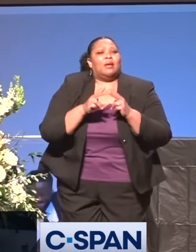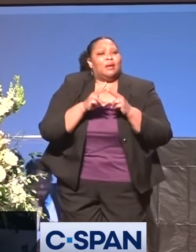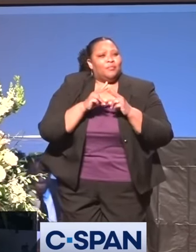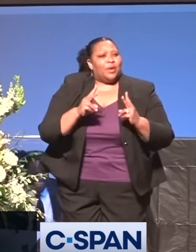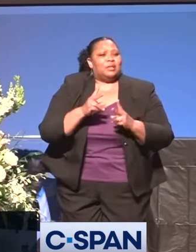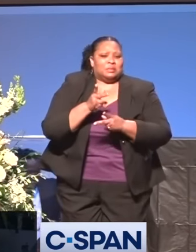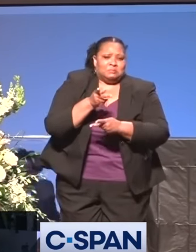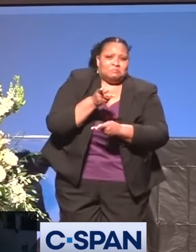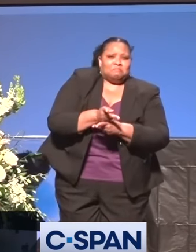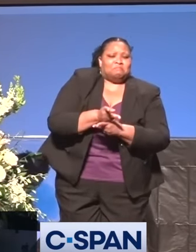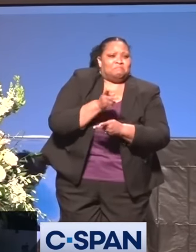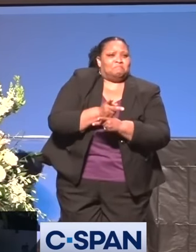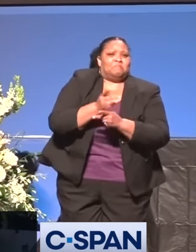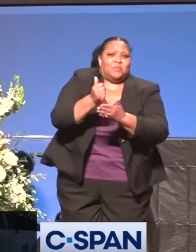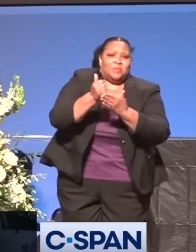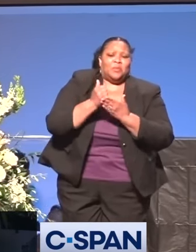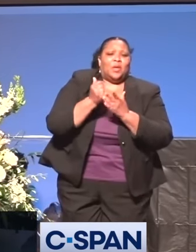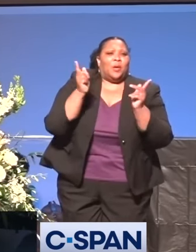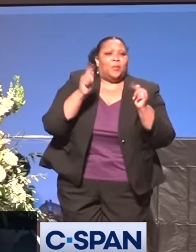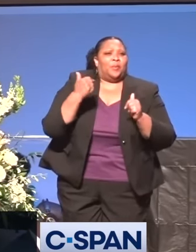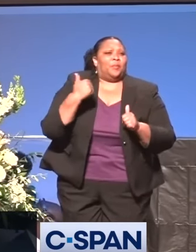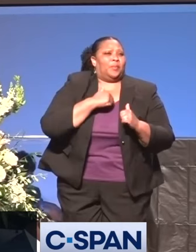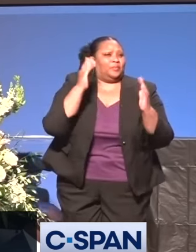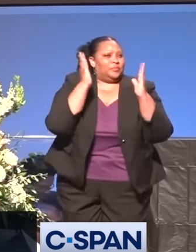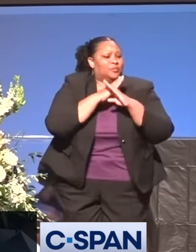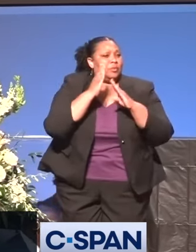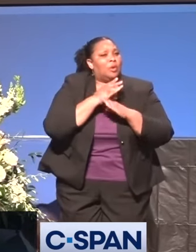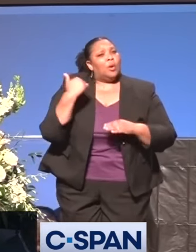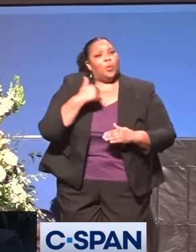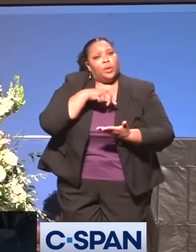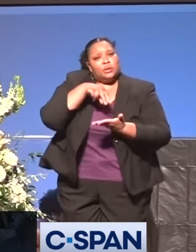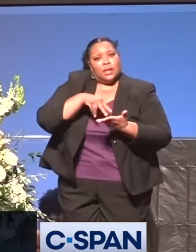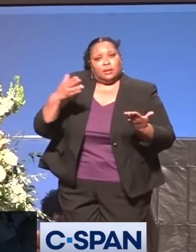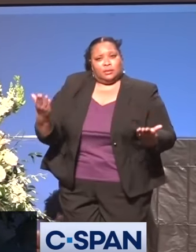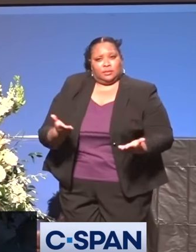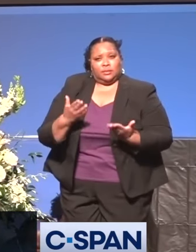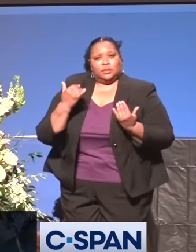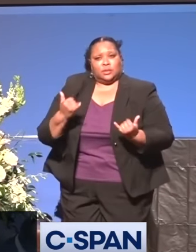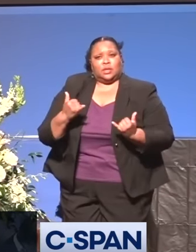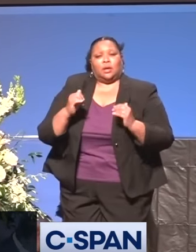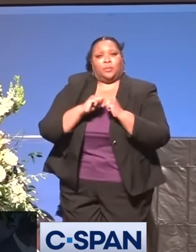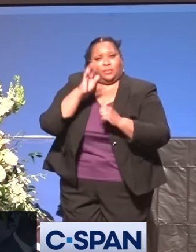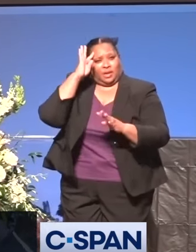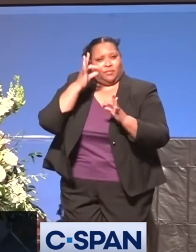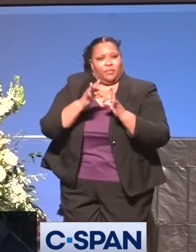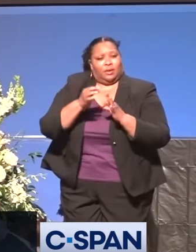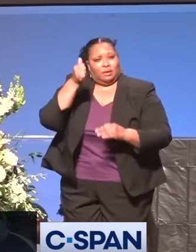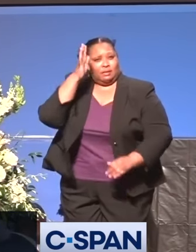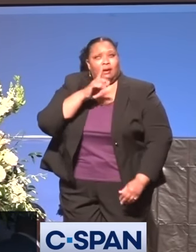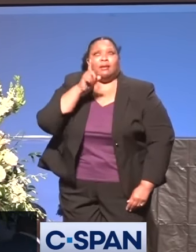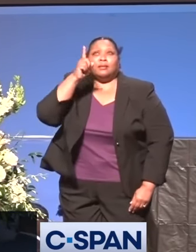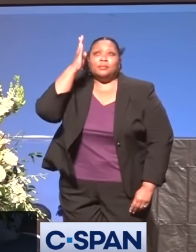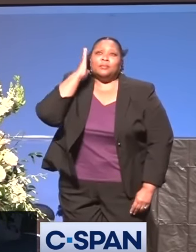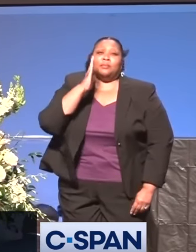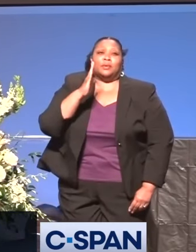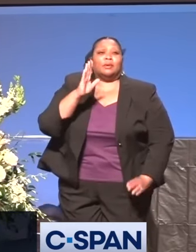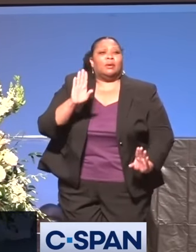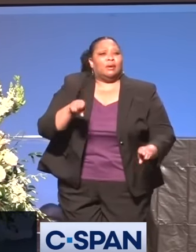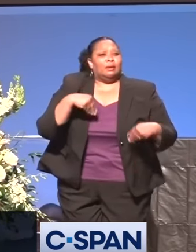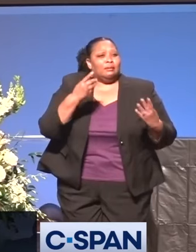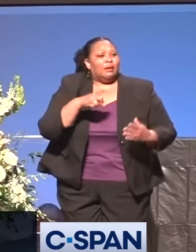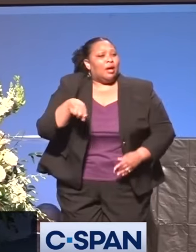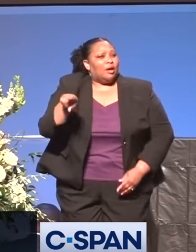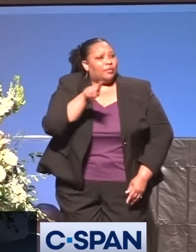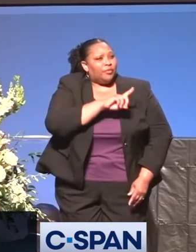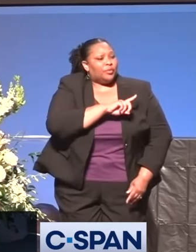very present help in trouble. We stand fast in our faith that God will give you